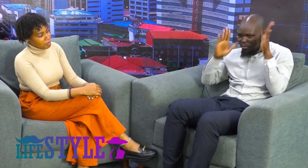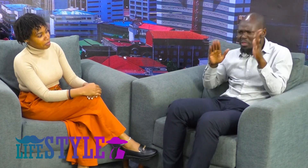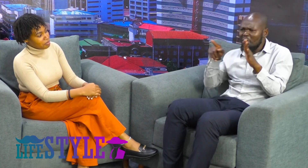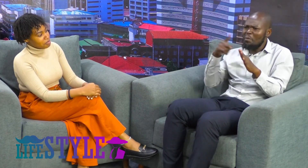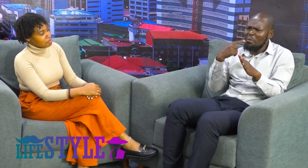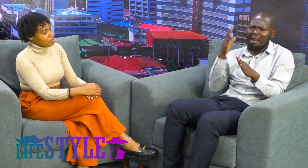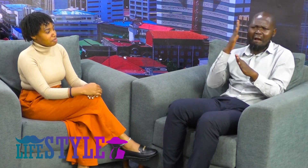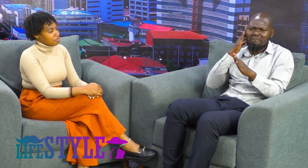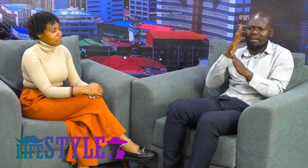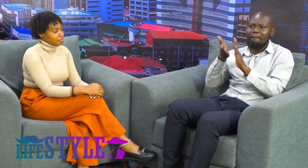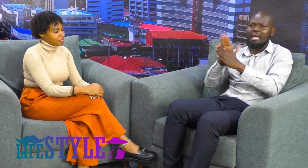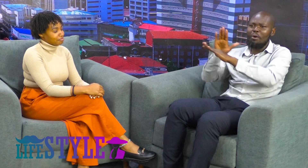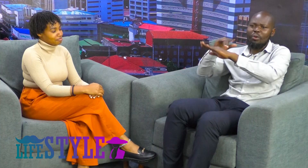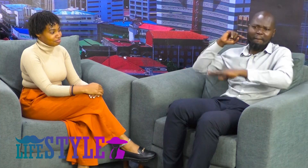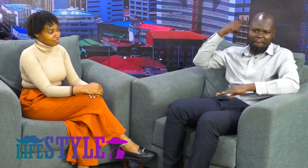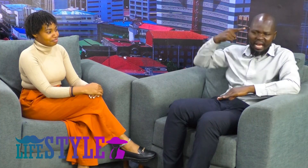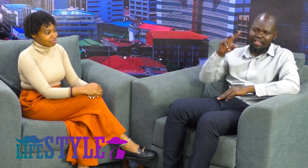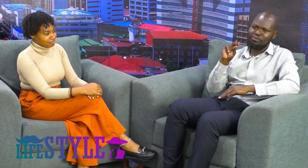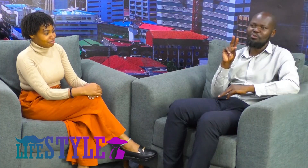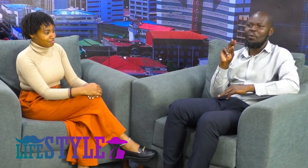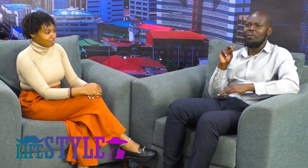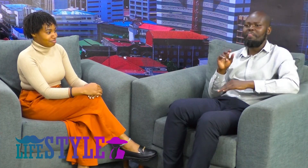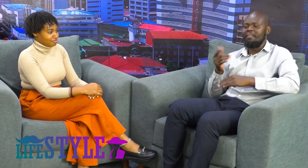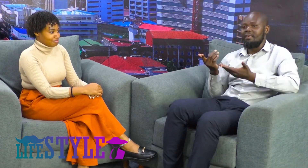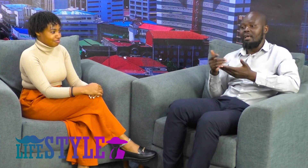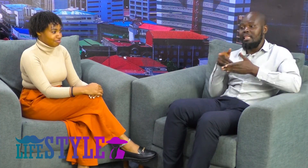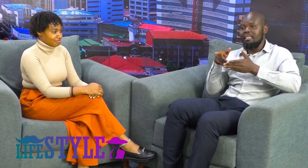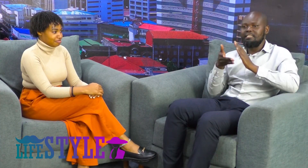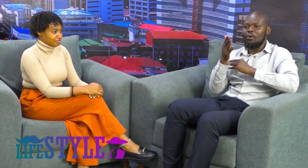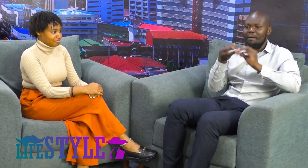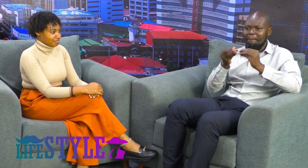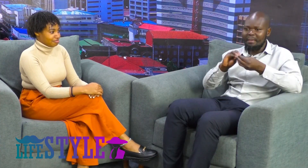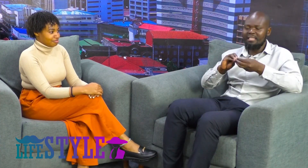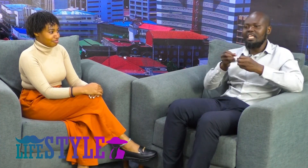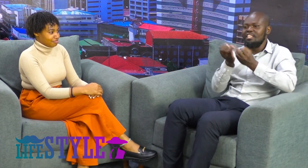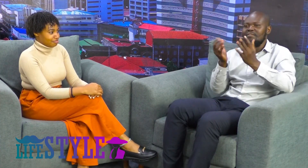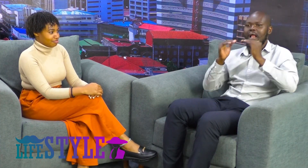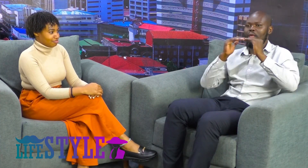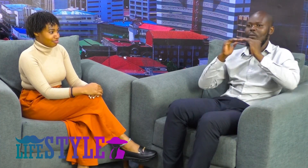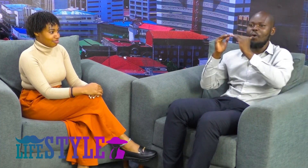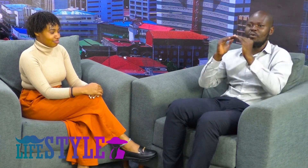to share with you about different things about, the deaf culture and to